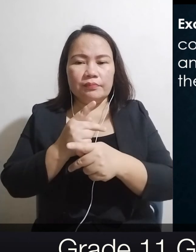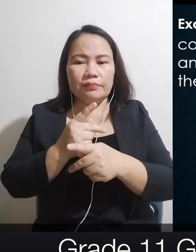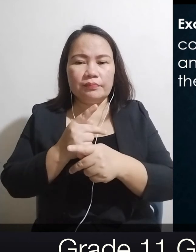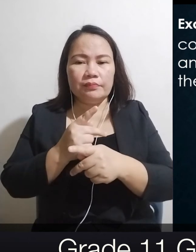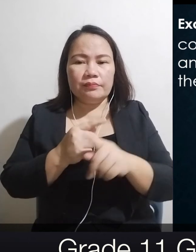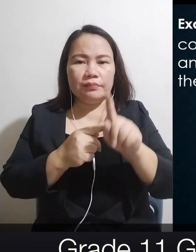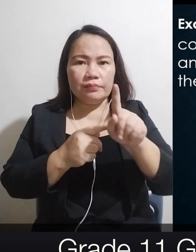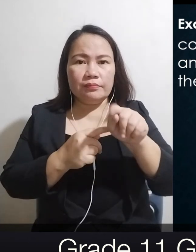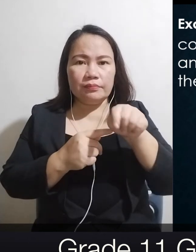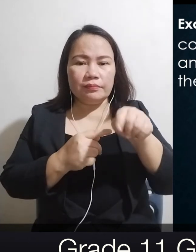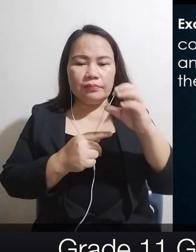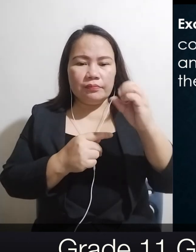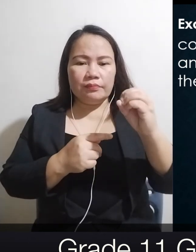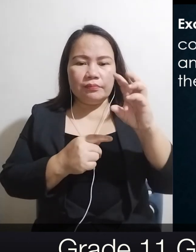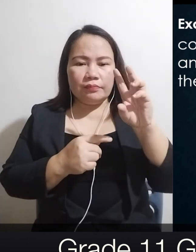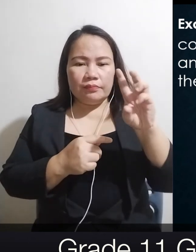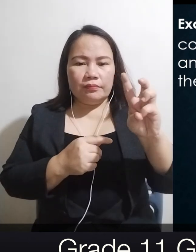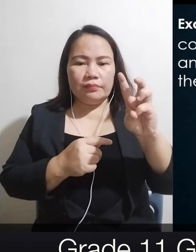times